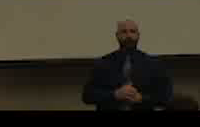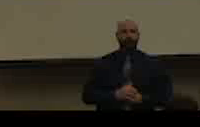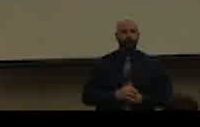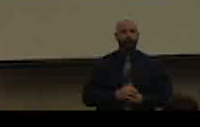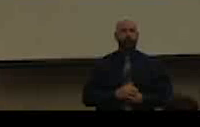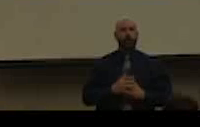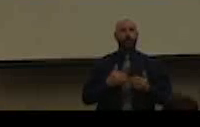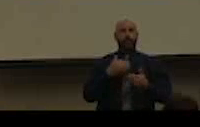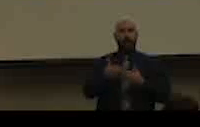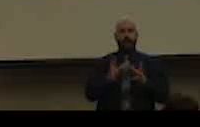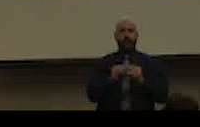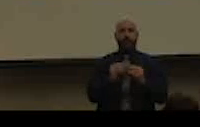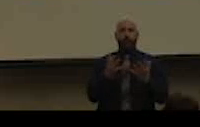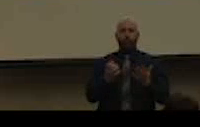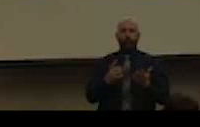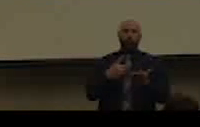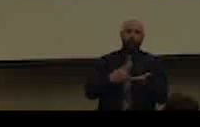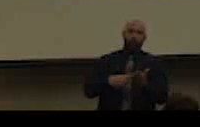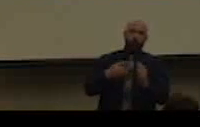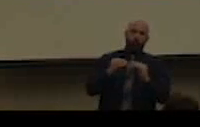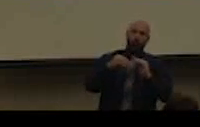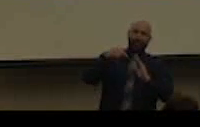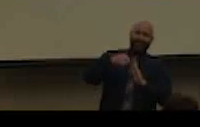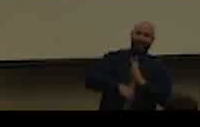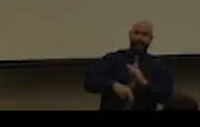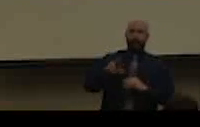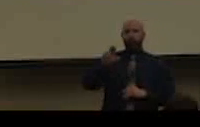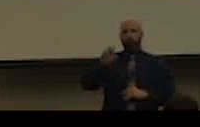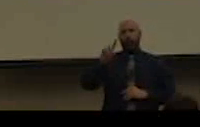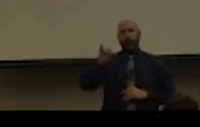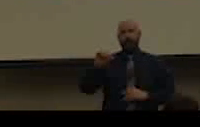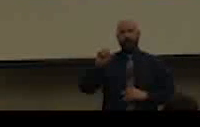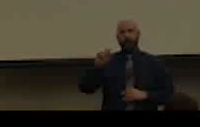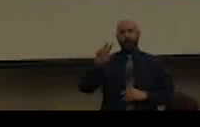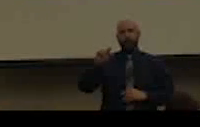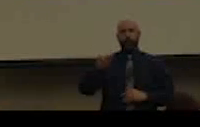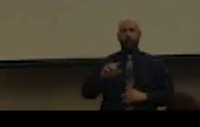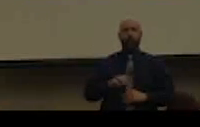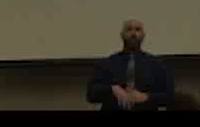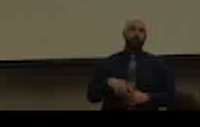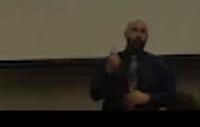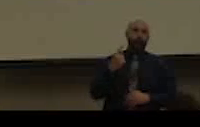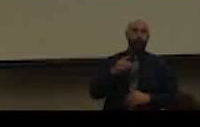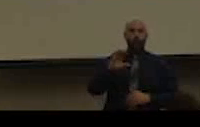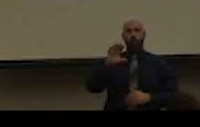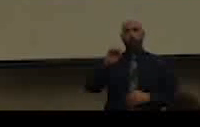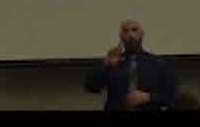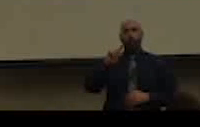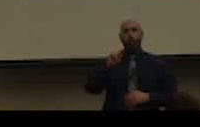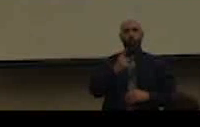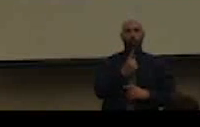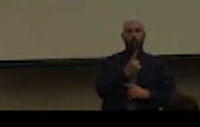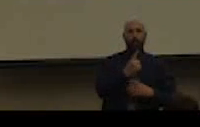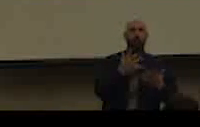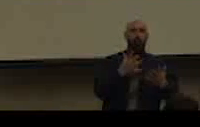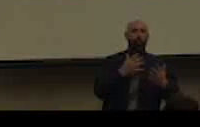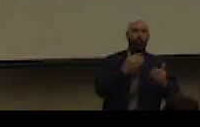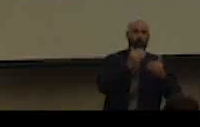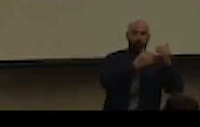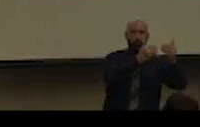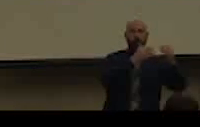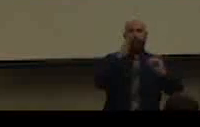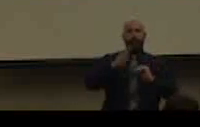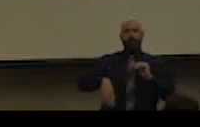on Ready Starts. Where are they? Cohort one is clearly much further than cohort two, given they're just starting. But what are we asking them to